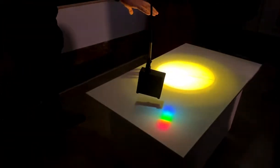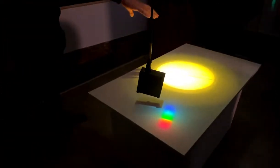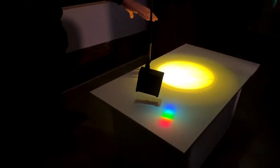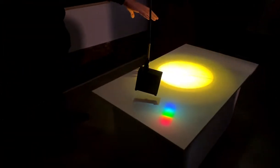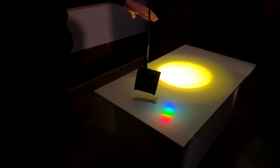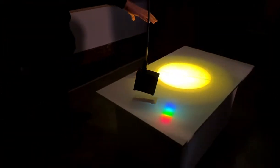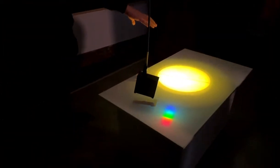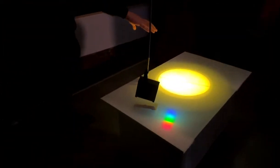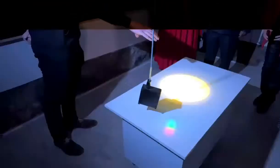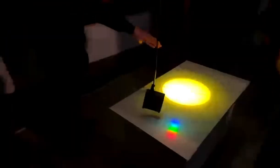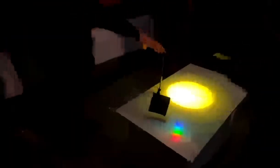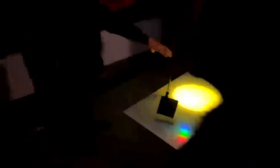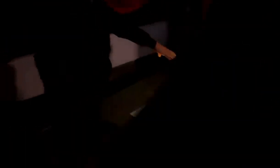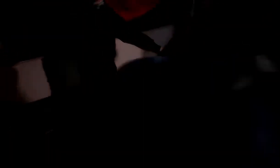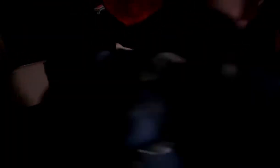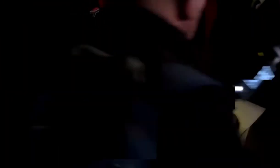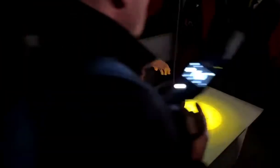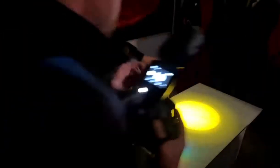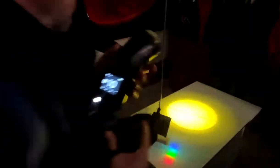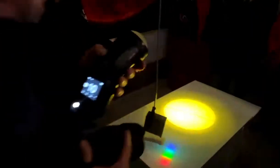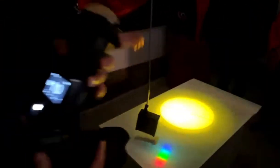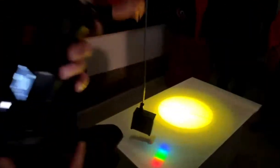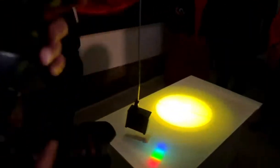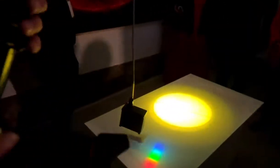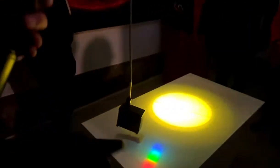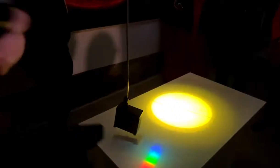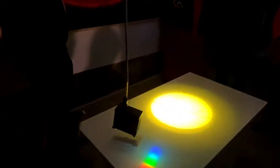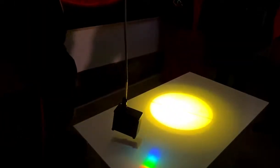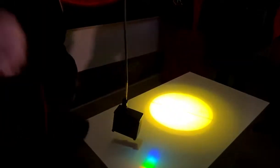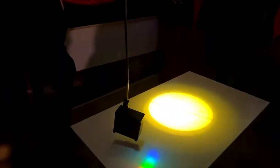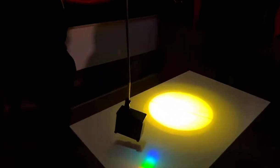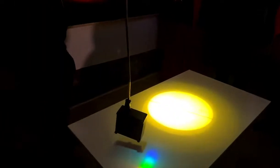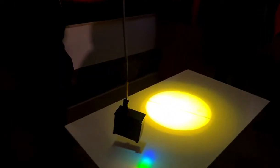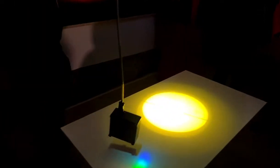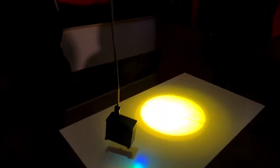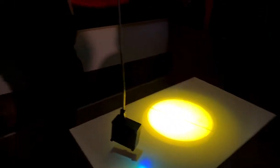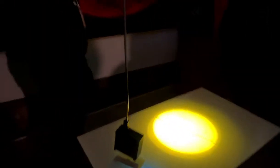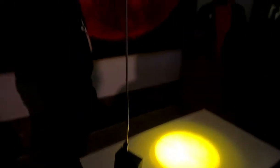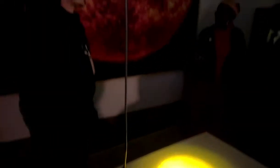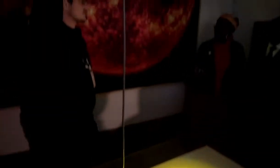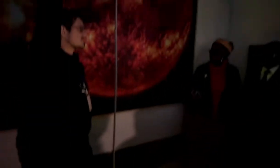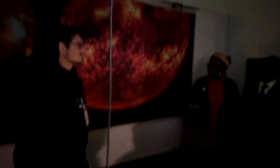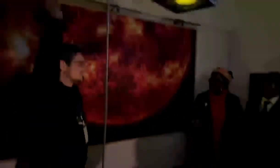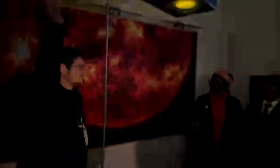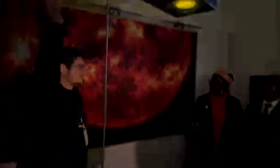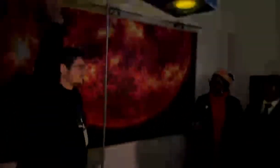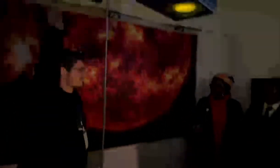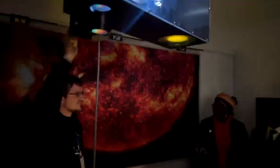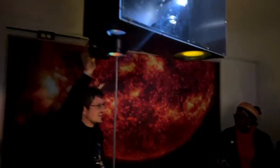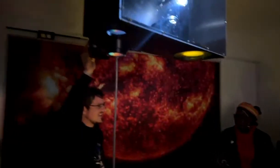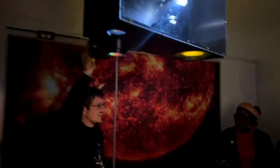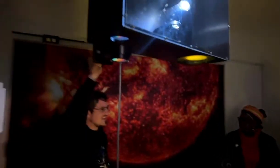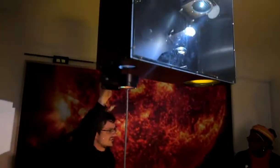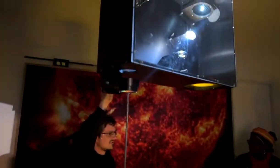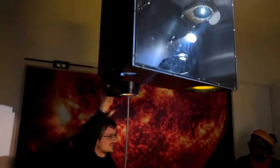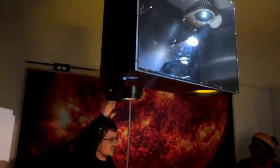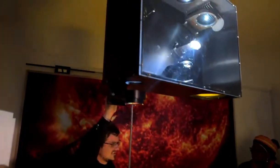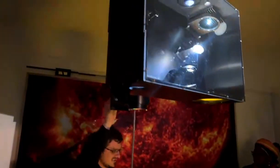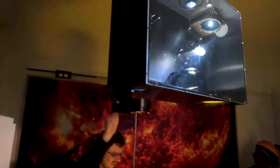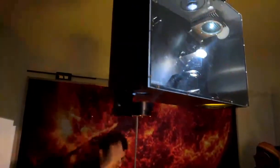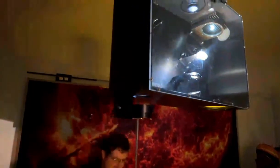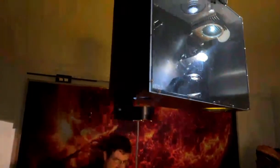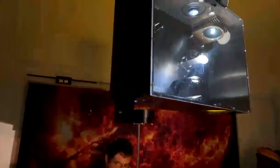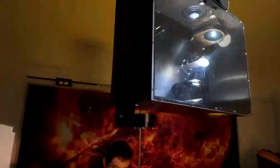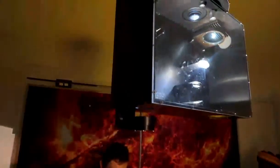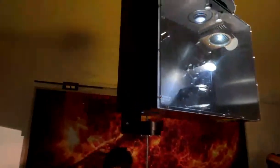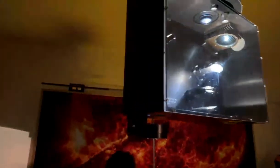photosphere of our sun as it is at this very moment. It's using this very special telescope that looks specifically at